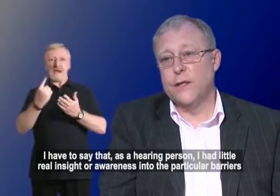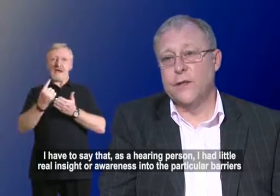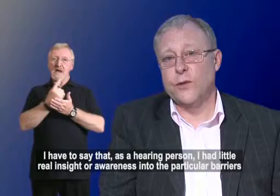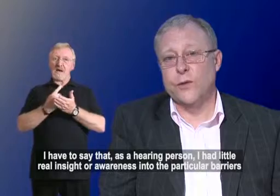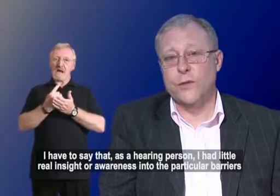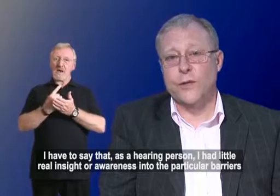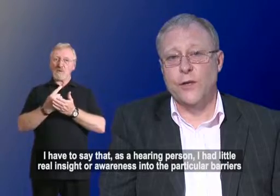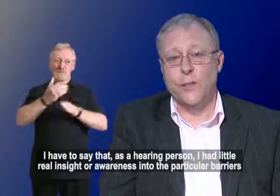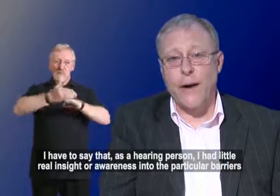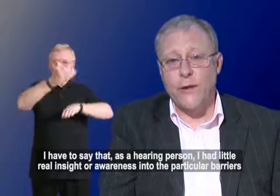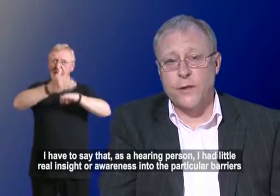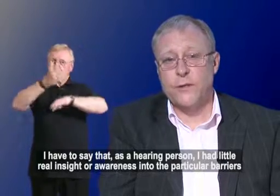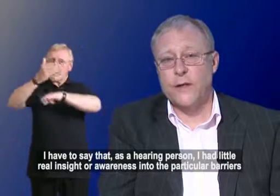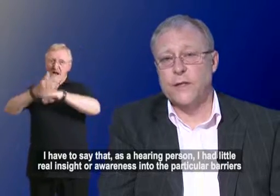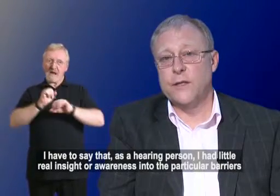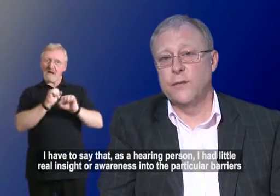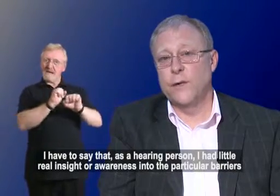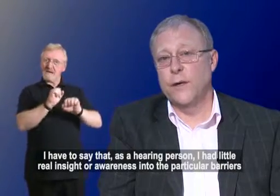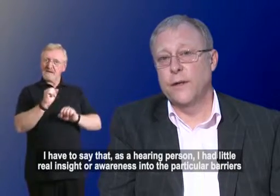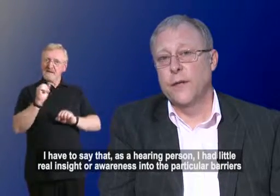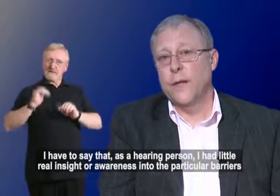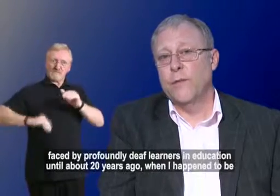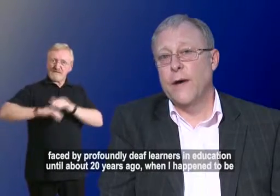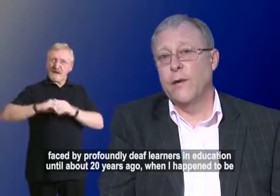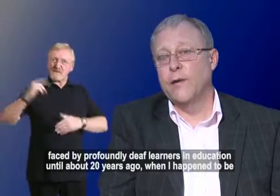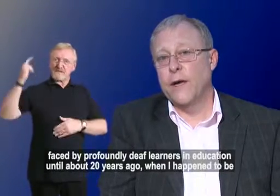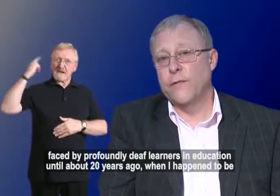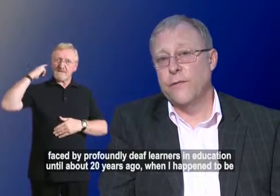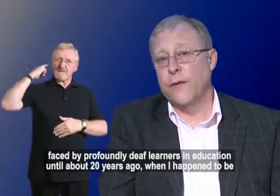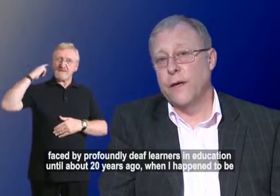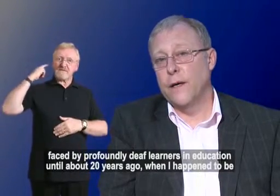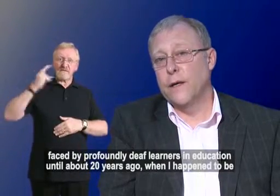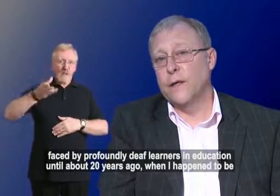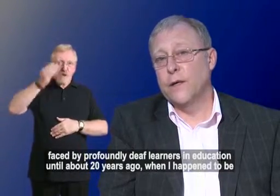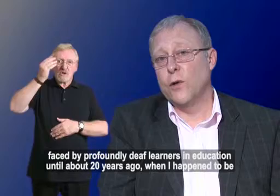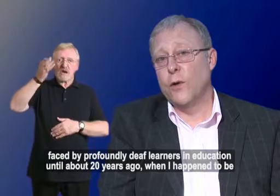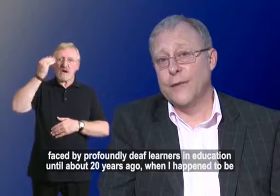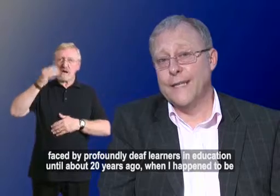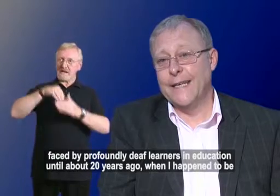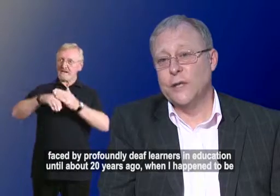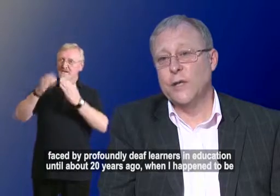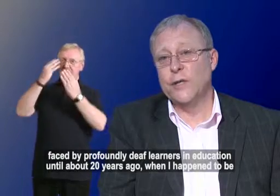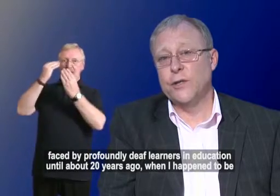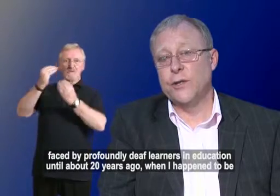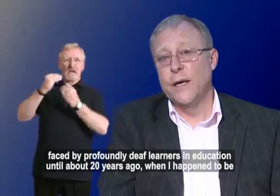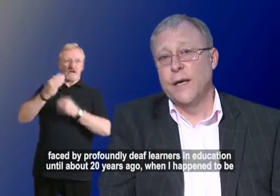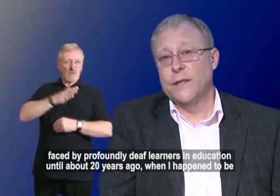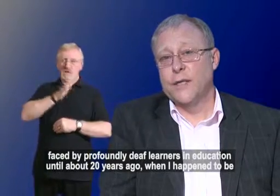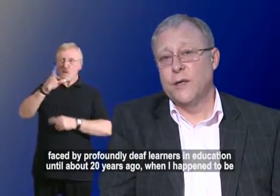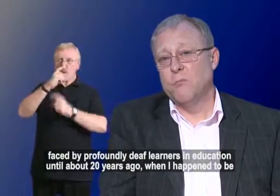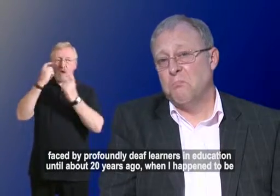awareness into the particular barriers faced by profoundly deaf learners in